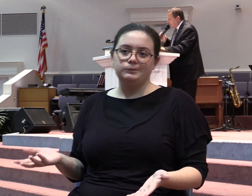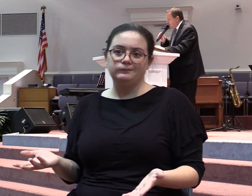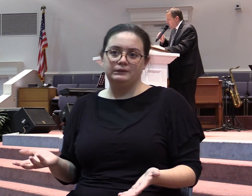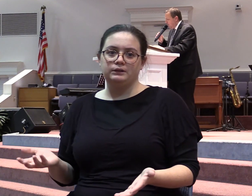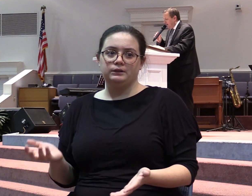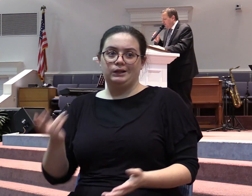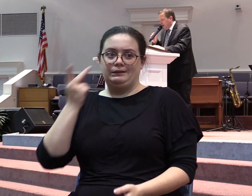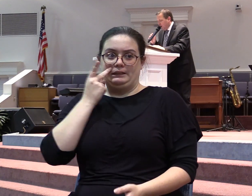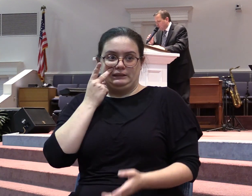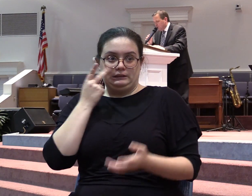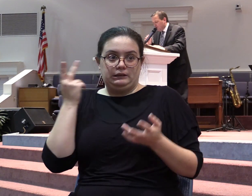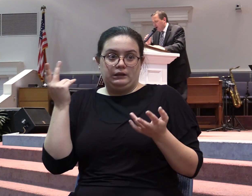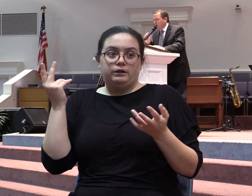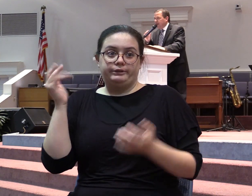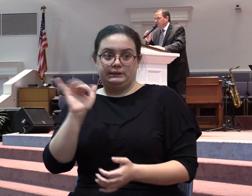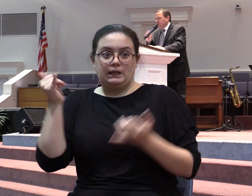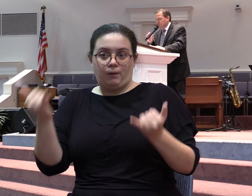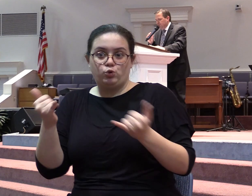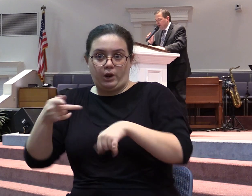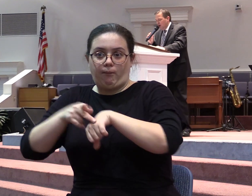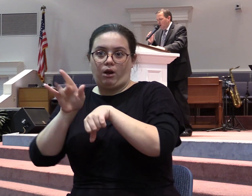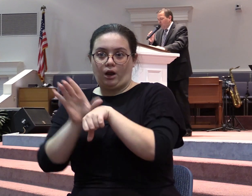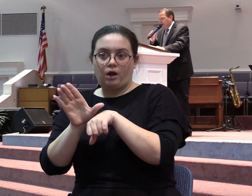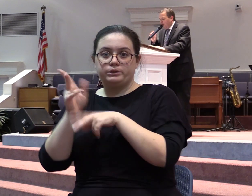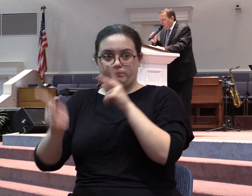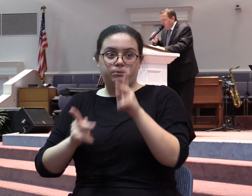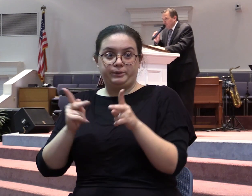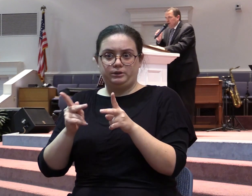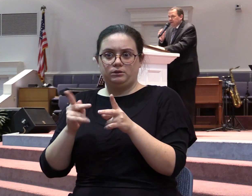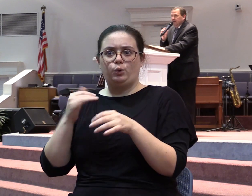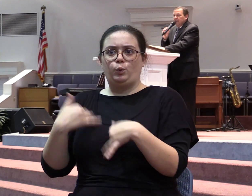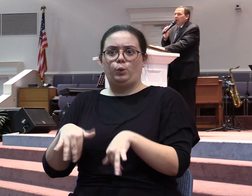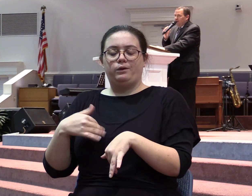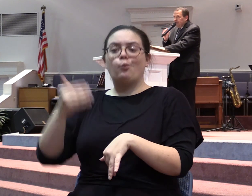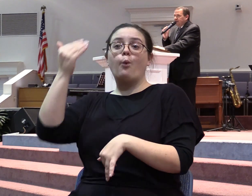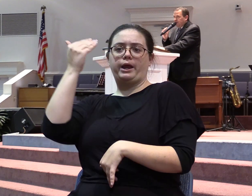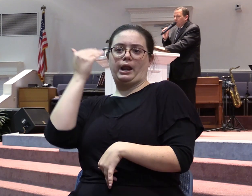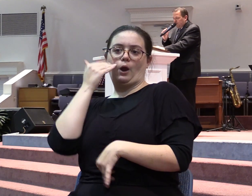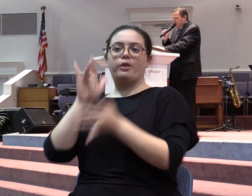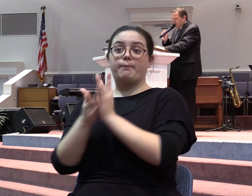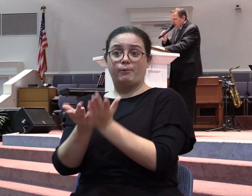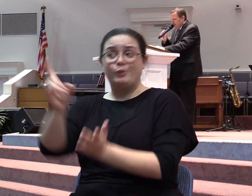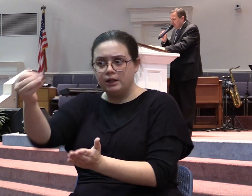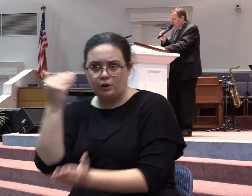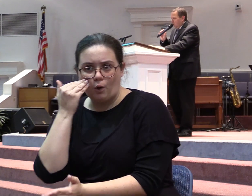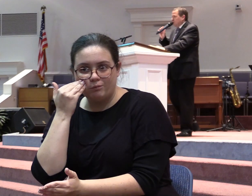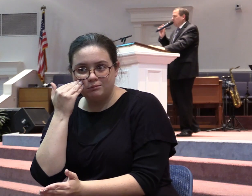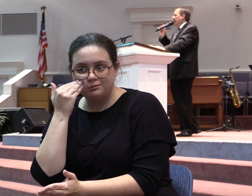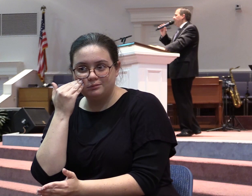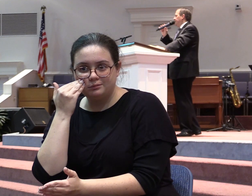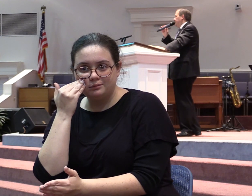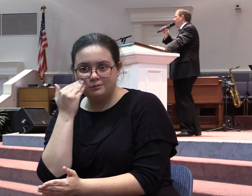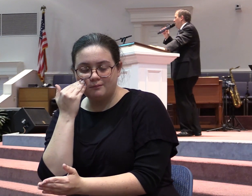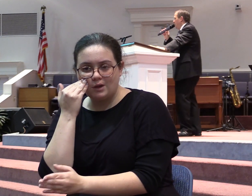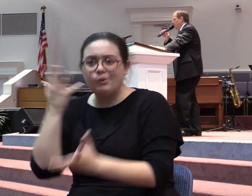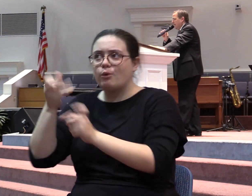that I see so many Pentecostals falling into. We know the book, and we need to know the book. We're